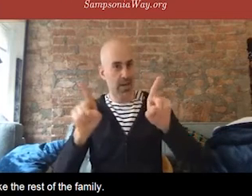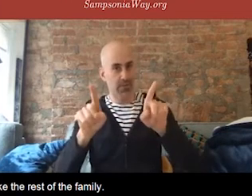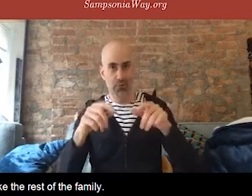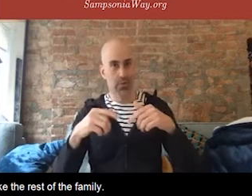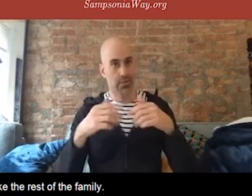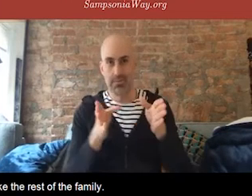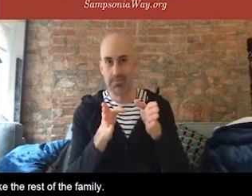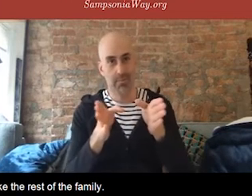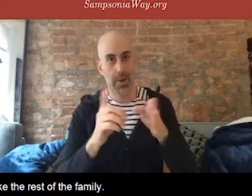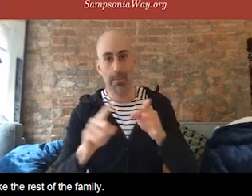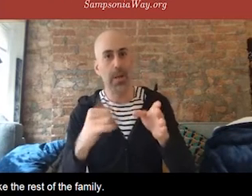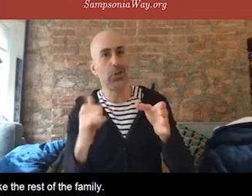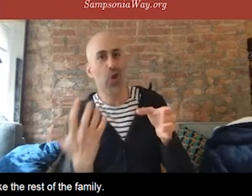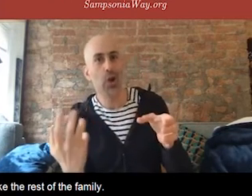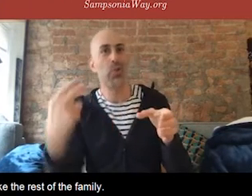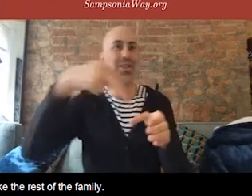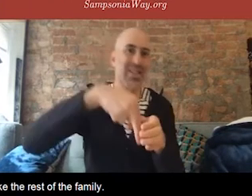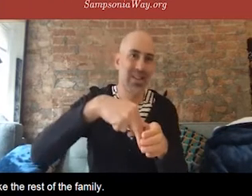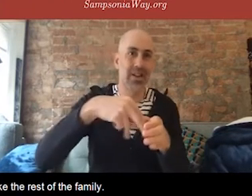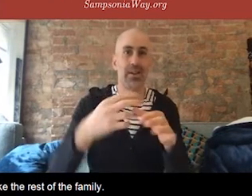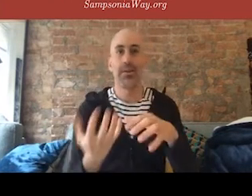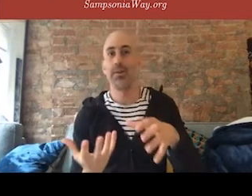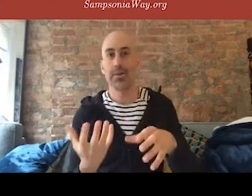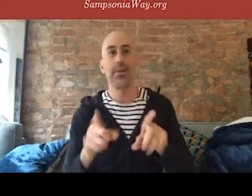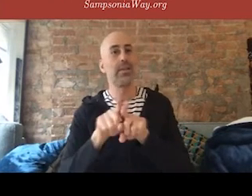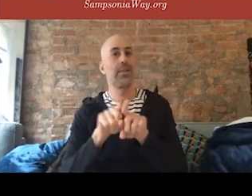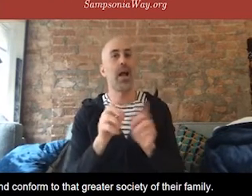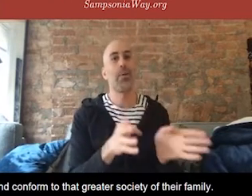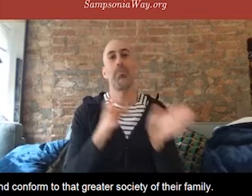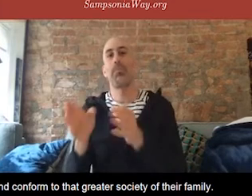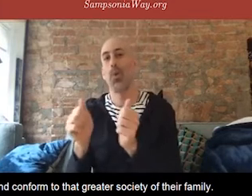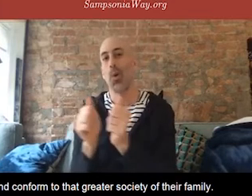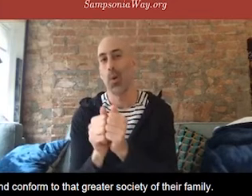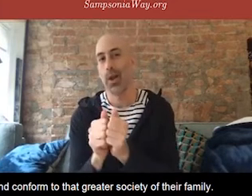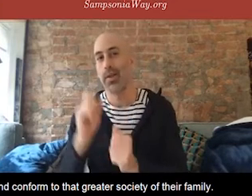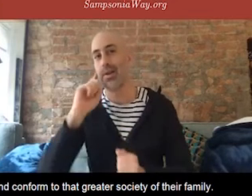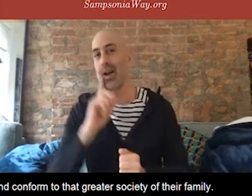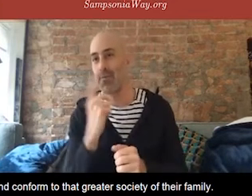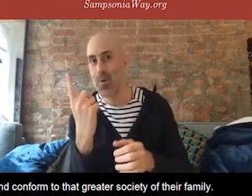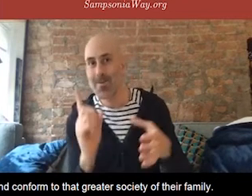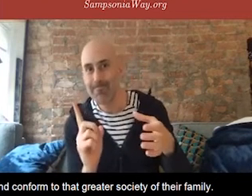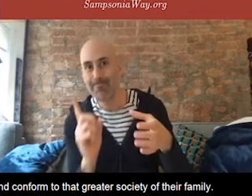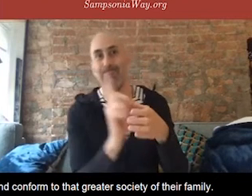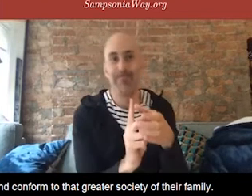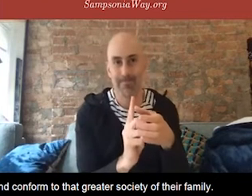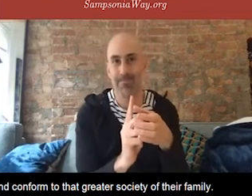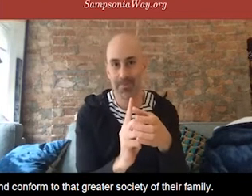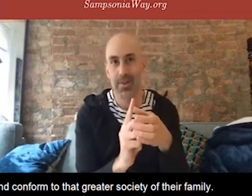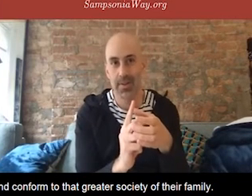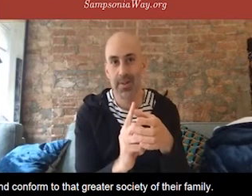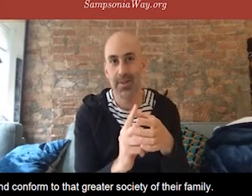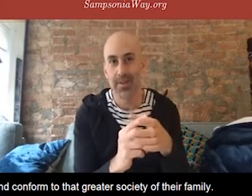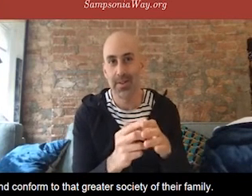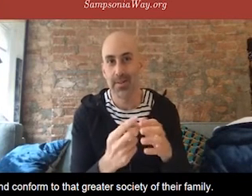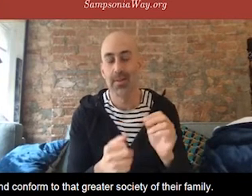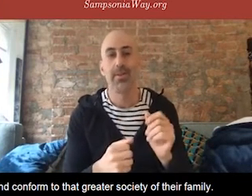fruit instead of seeds or beans like the rest of the family. So they're constantly trying to fit in and join in and conform